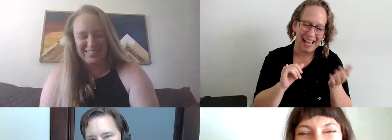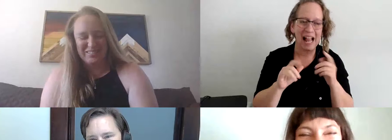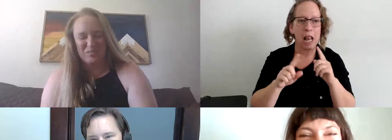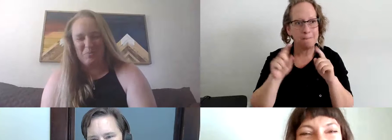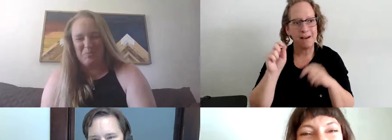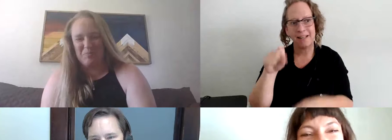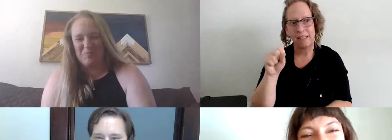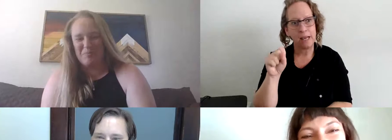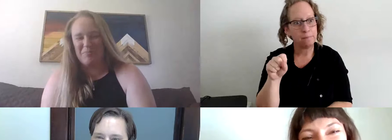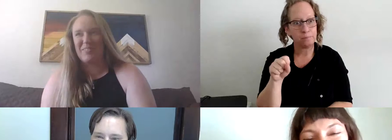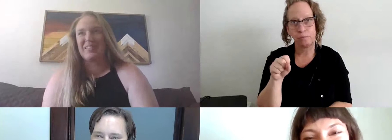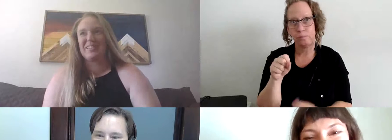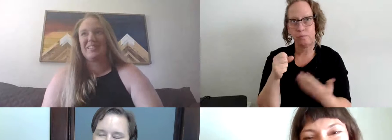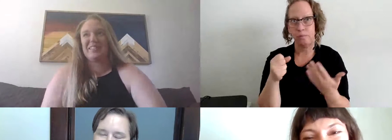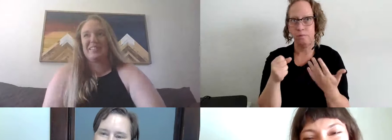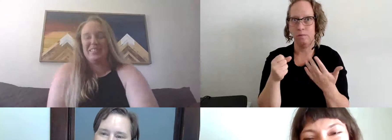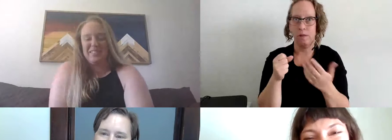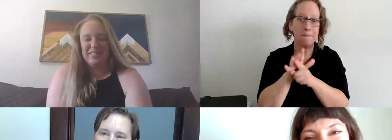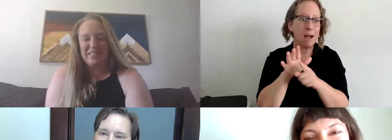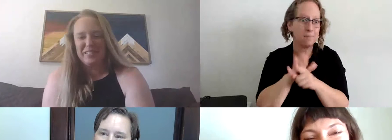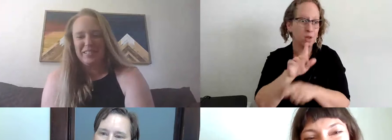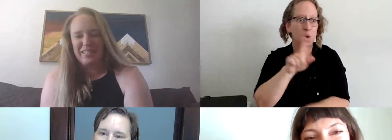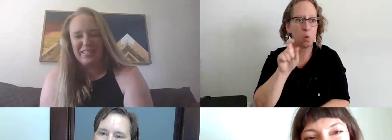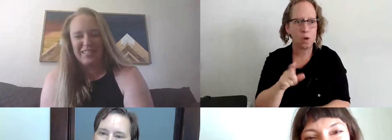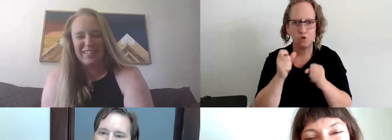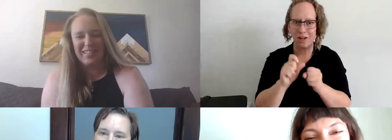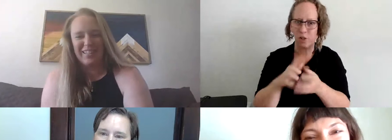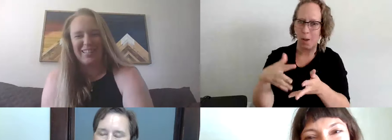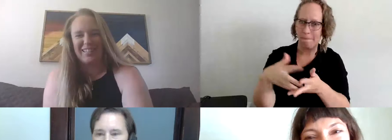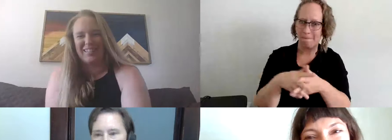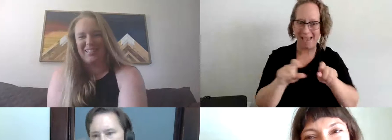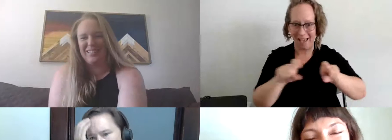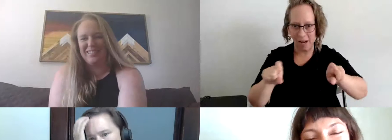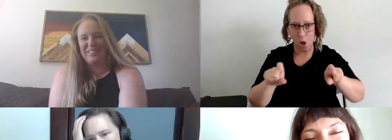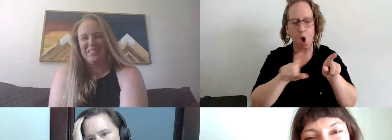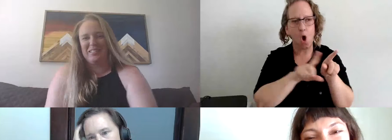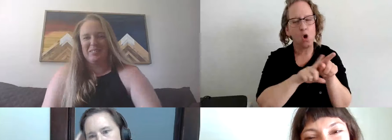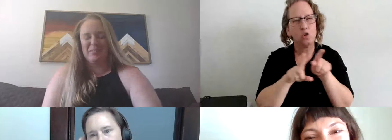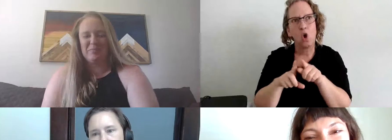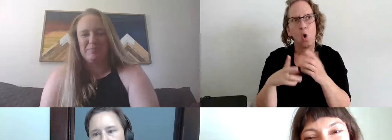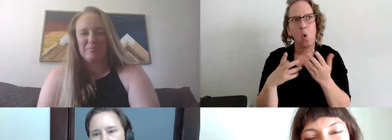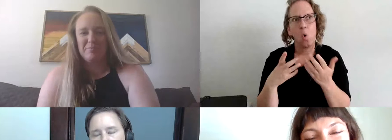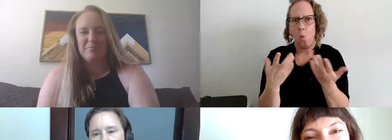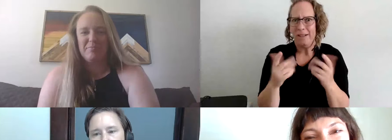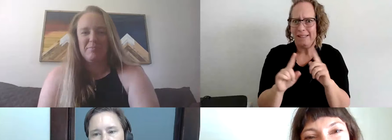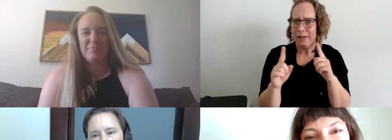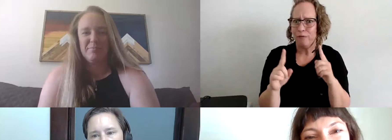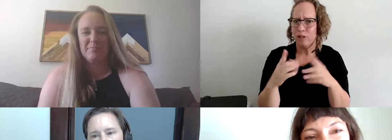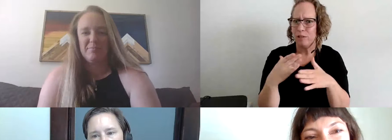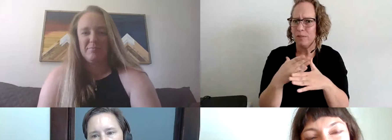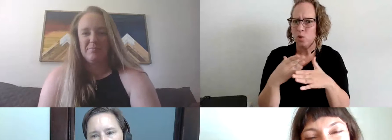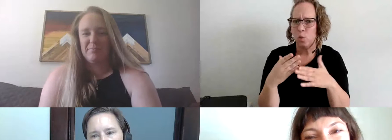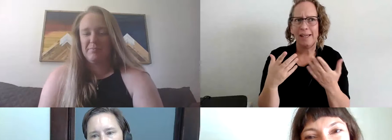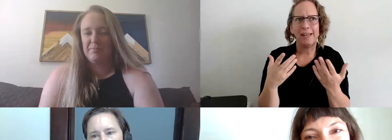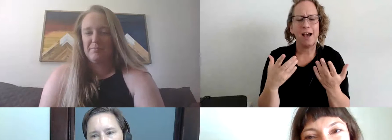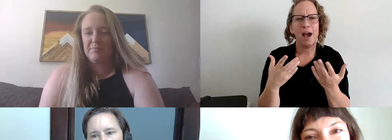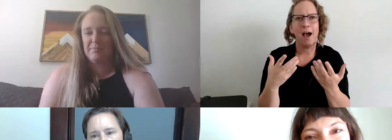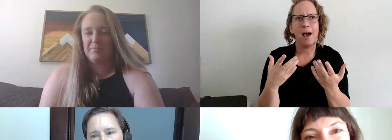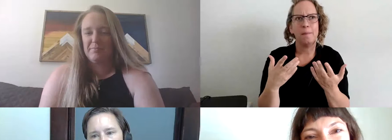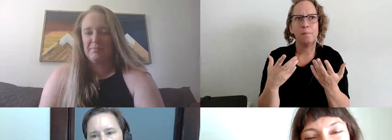yeah, it's a popular question and trying to embed that. And then also, you know, what's the difference between